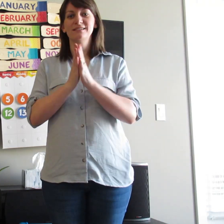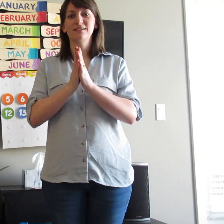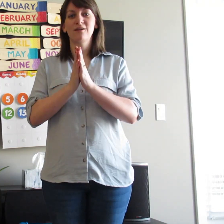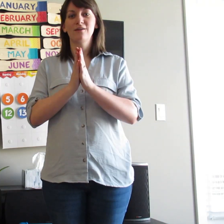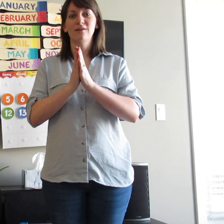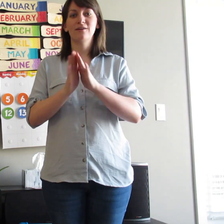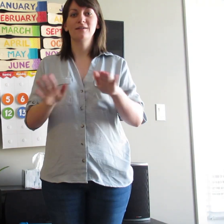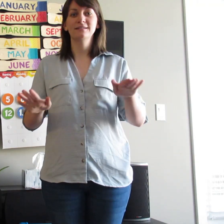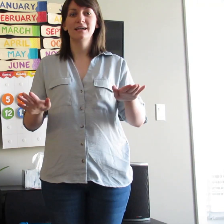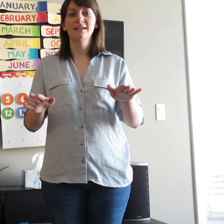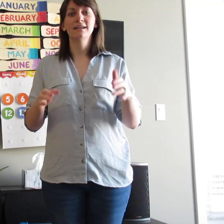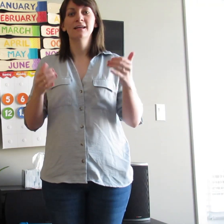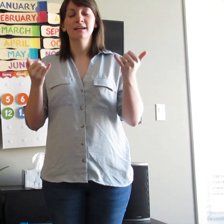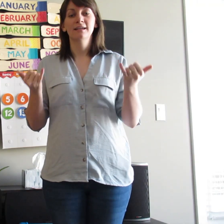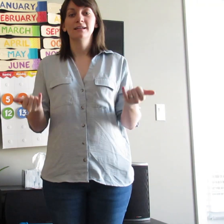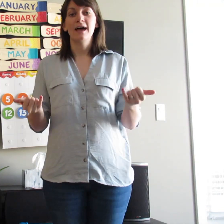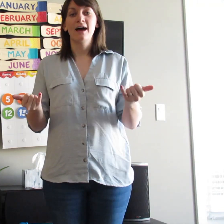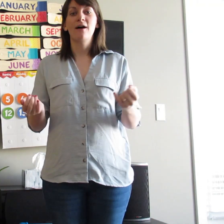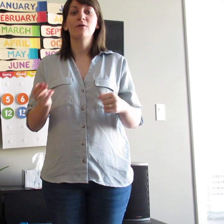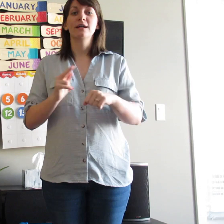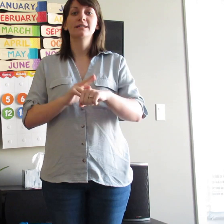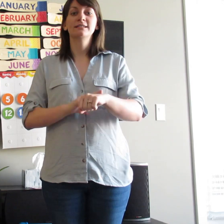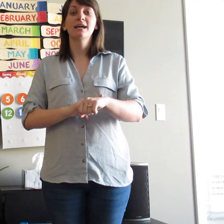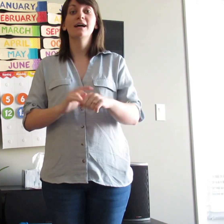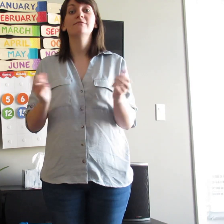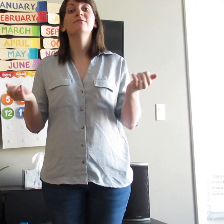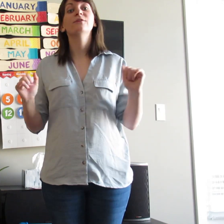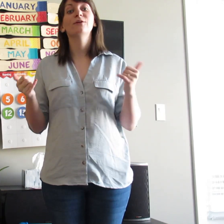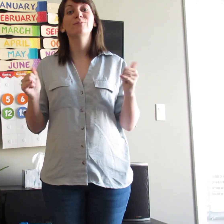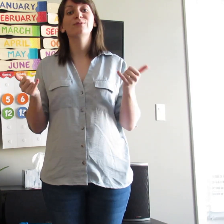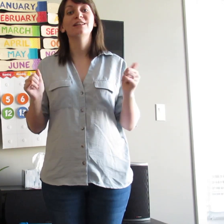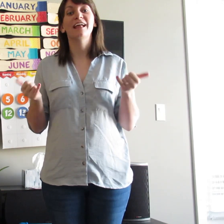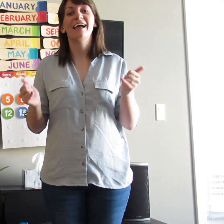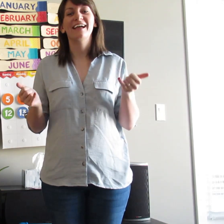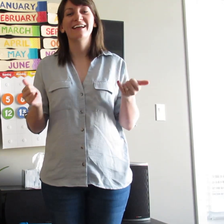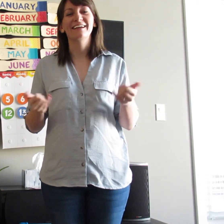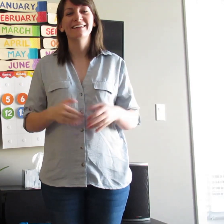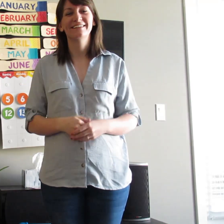is all done. Now it's time for play.